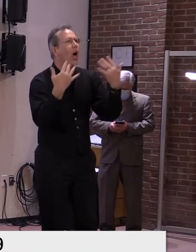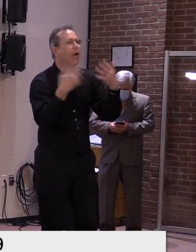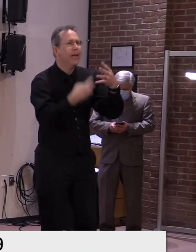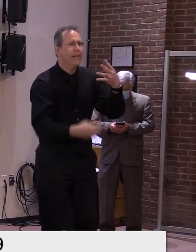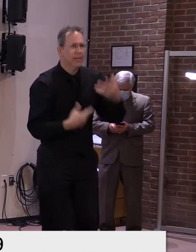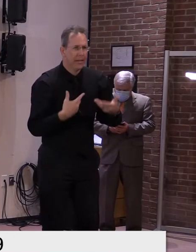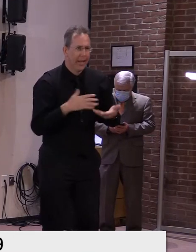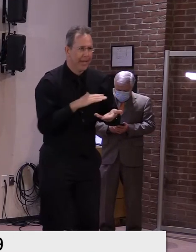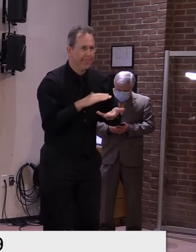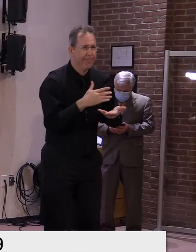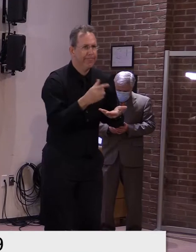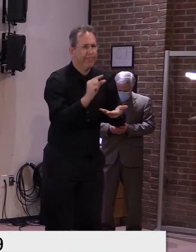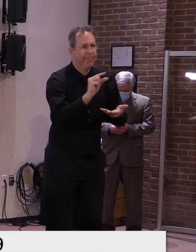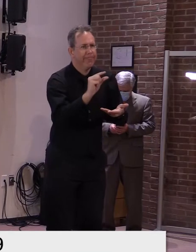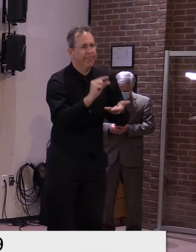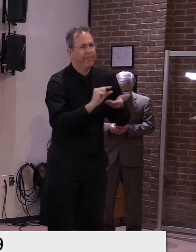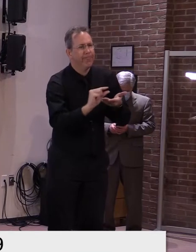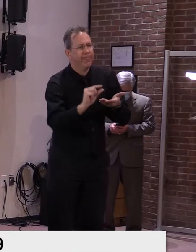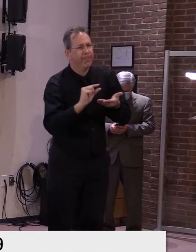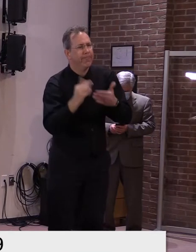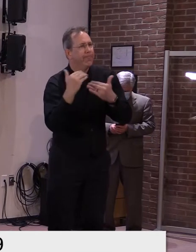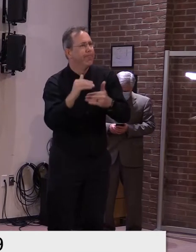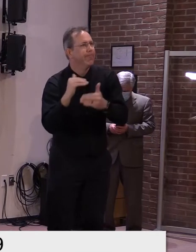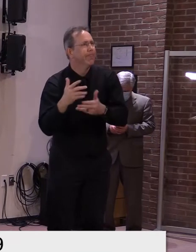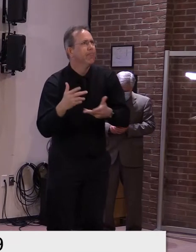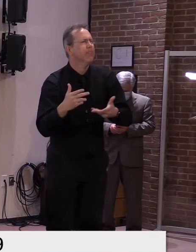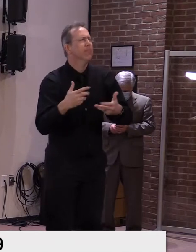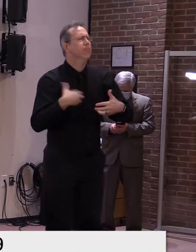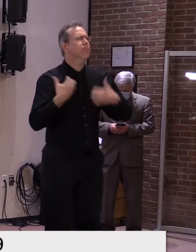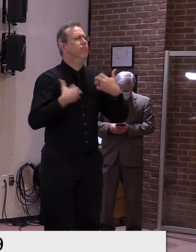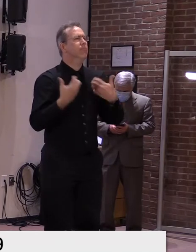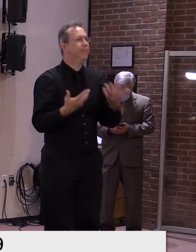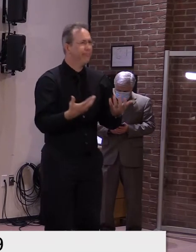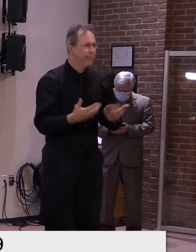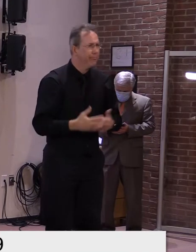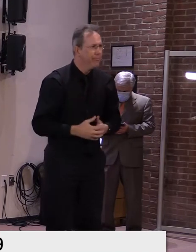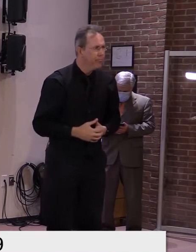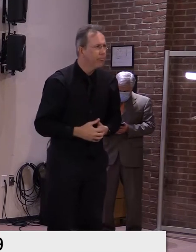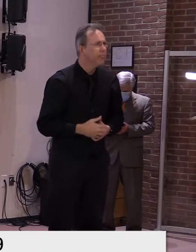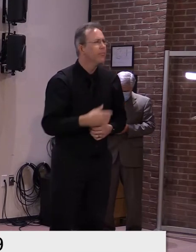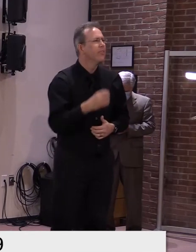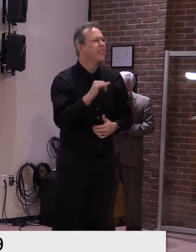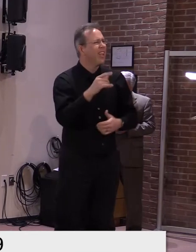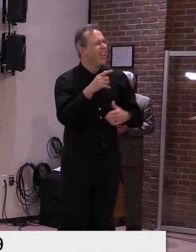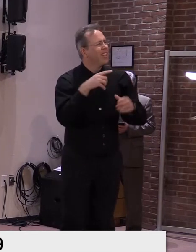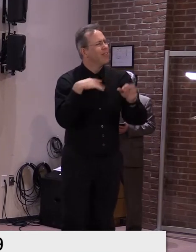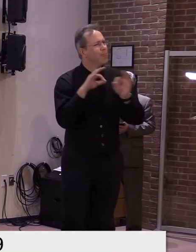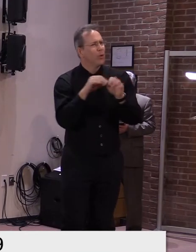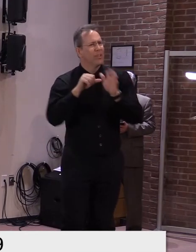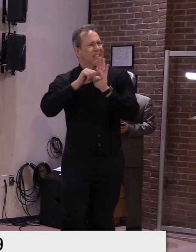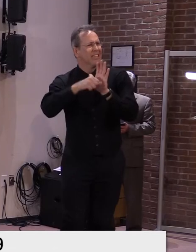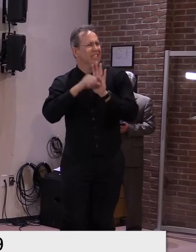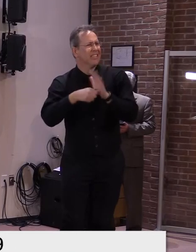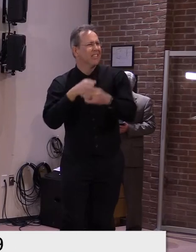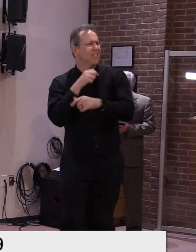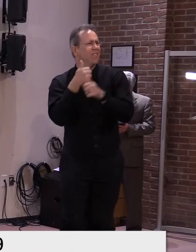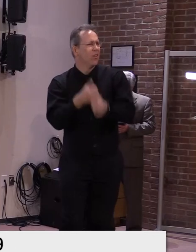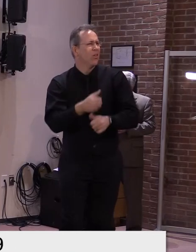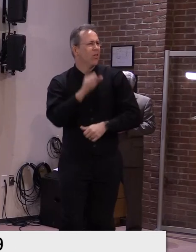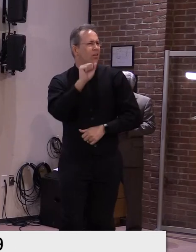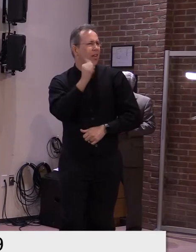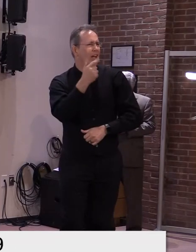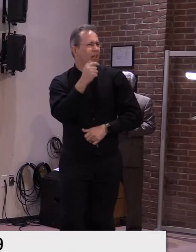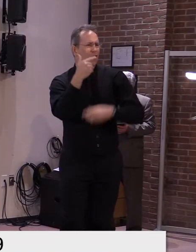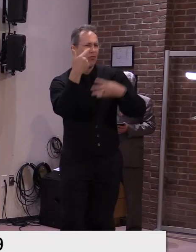by making sure that we mitigate the number of appointments we're taking in the next age band or at that point in time.